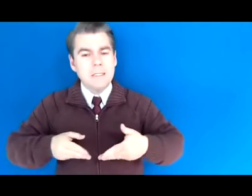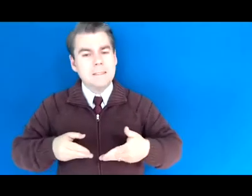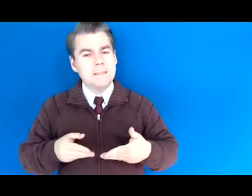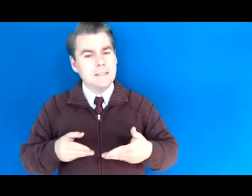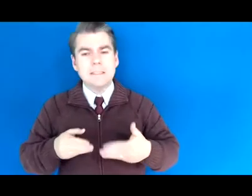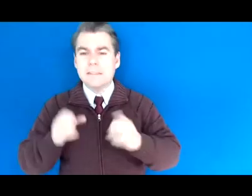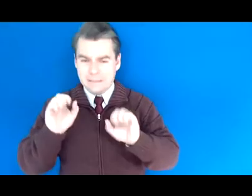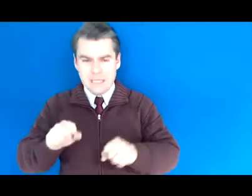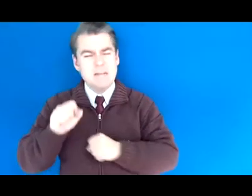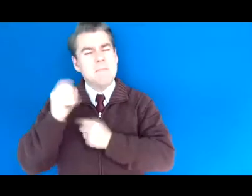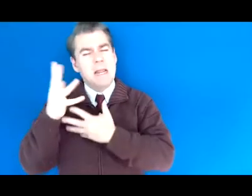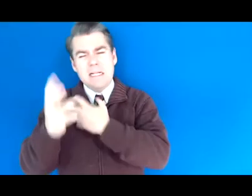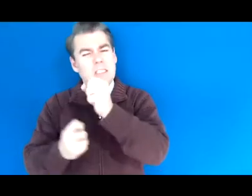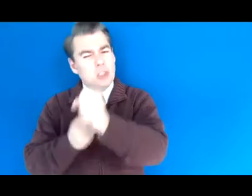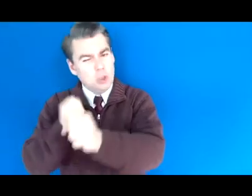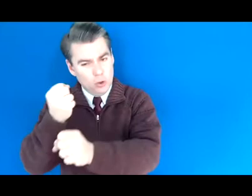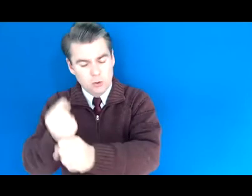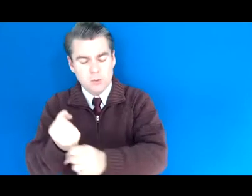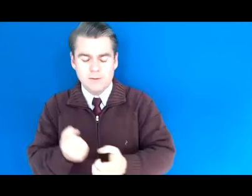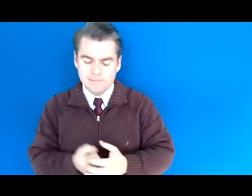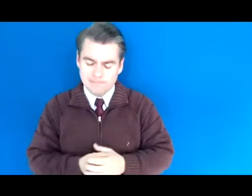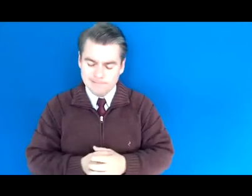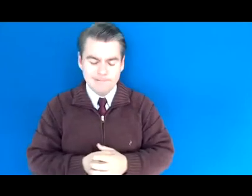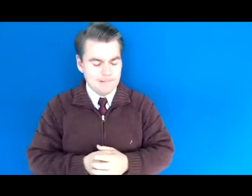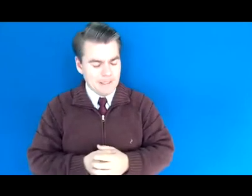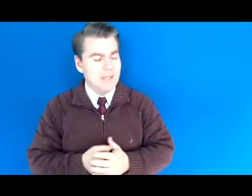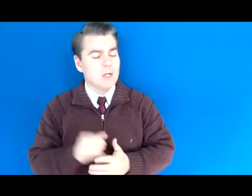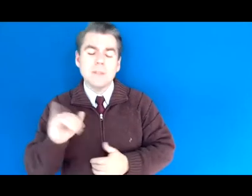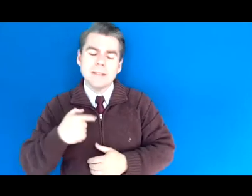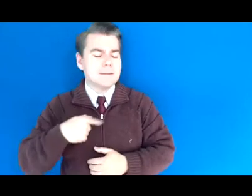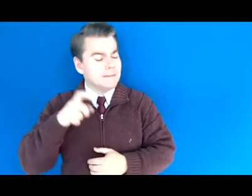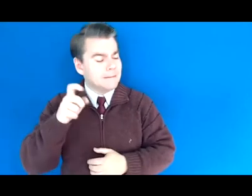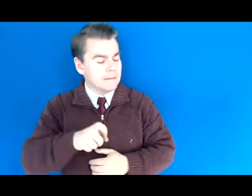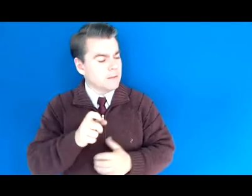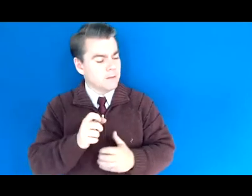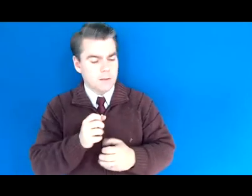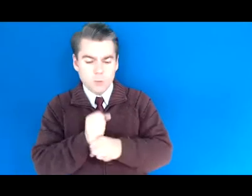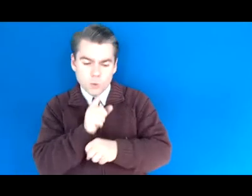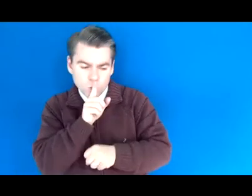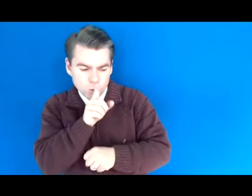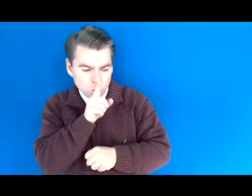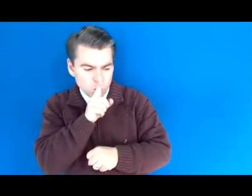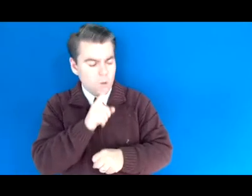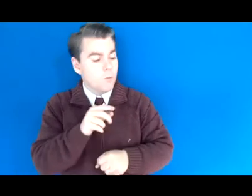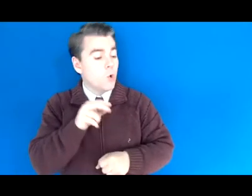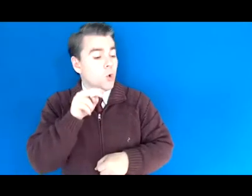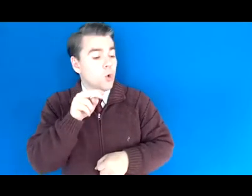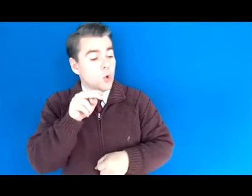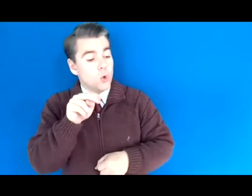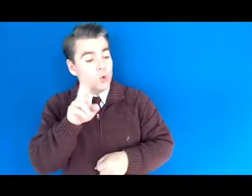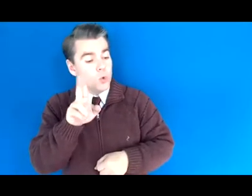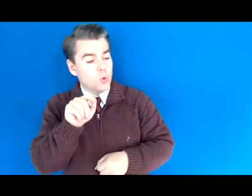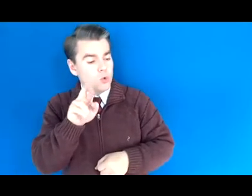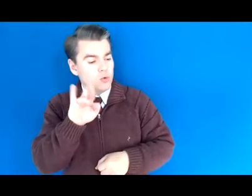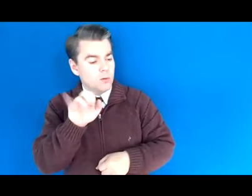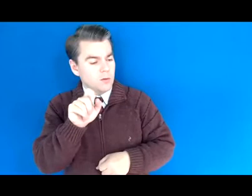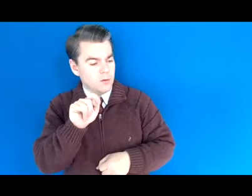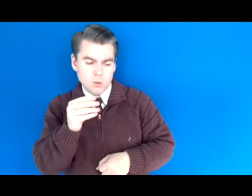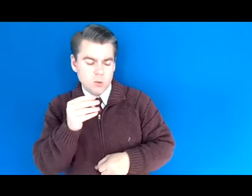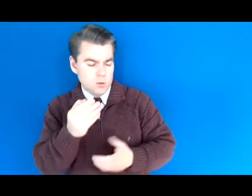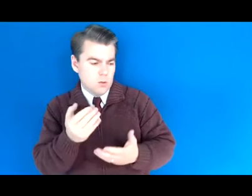years. I also needed to make sure I was absorbing nutrients properly because with leaky gut